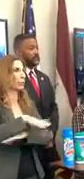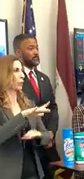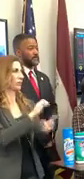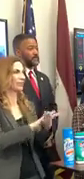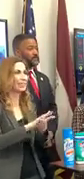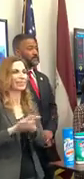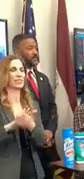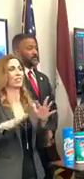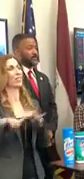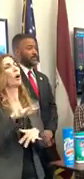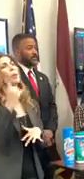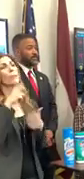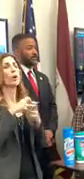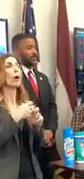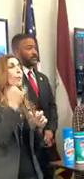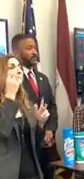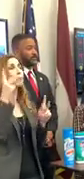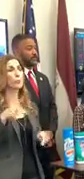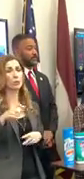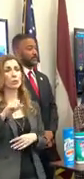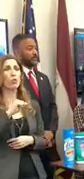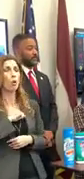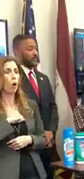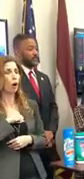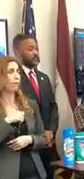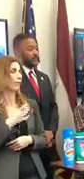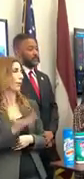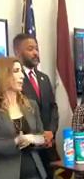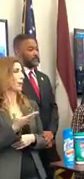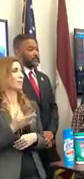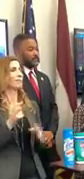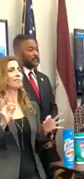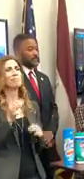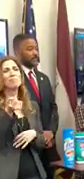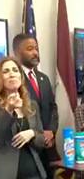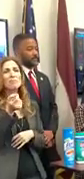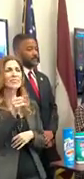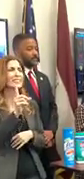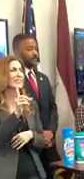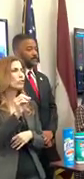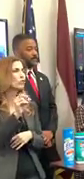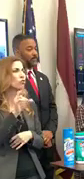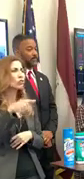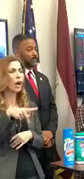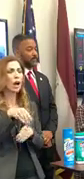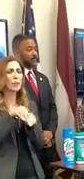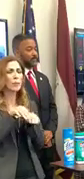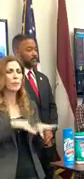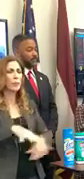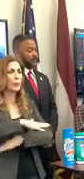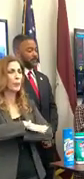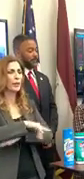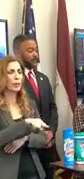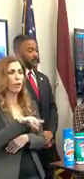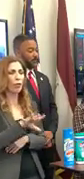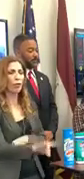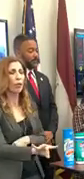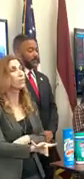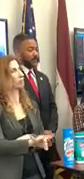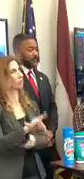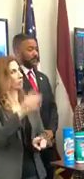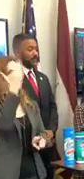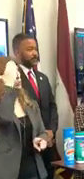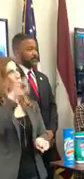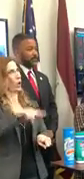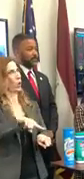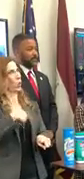the issue is that someone coughs, might be just tiny droplets that land on a surface. We do not know how long